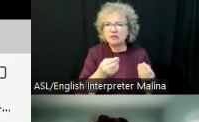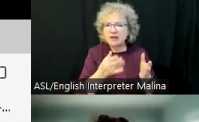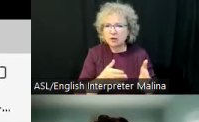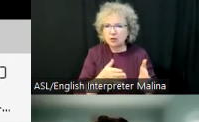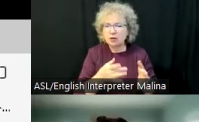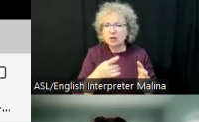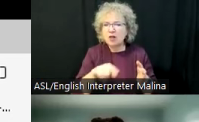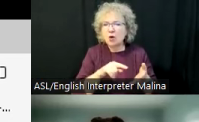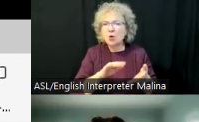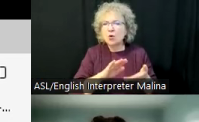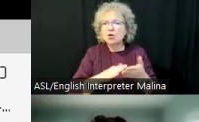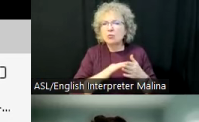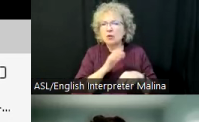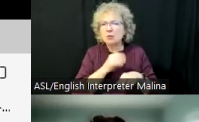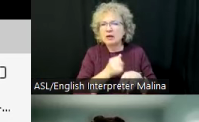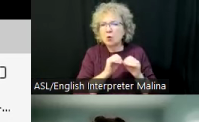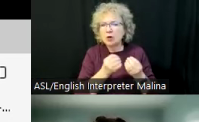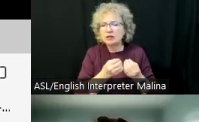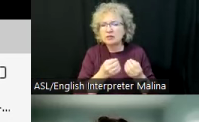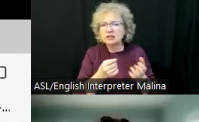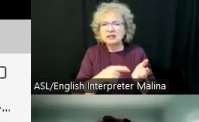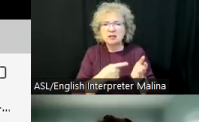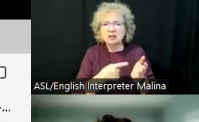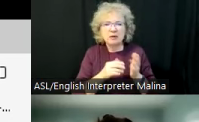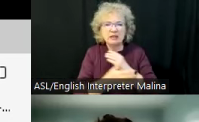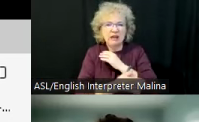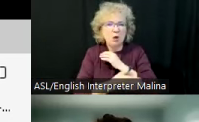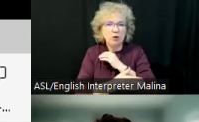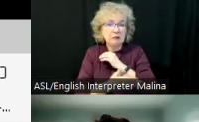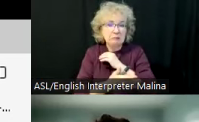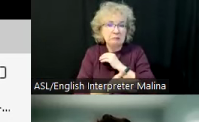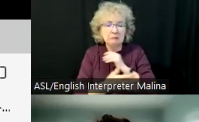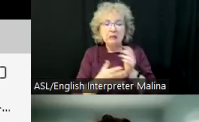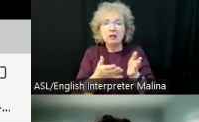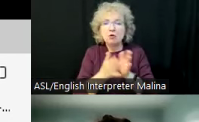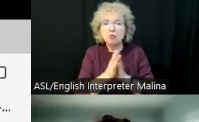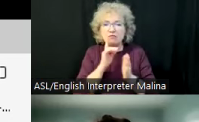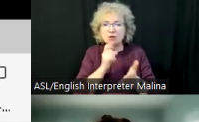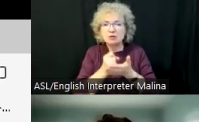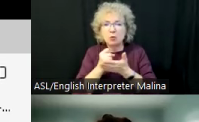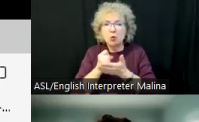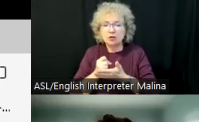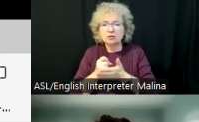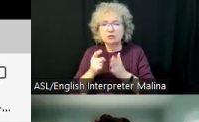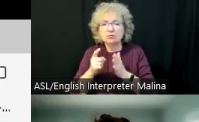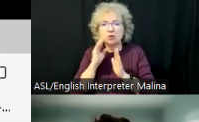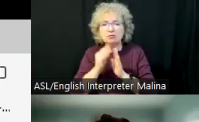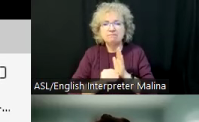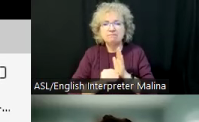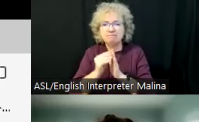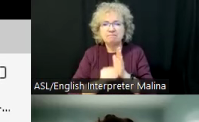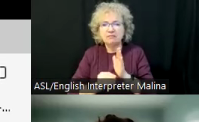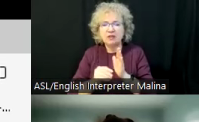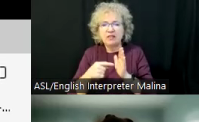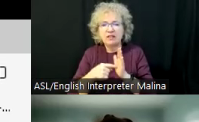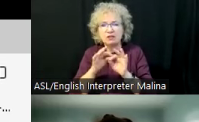-based organizations and in some cases counties to request support for filling out this form.